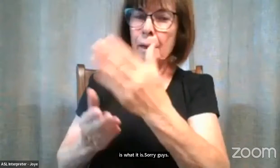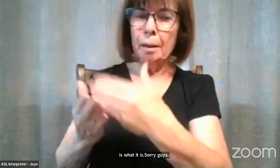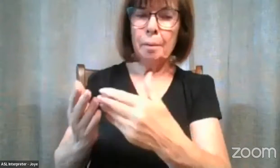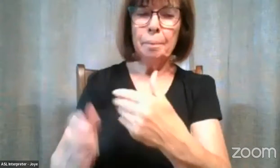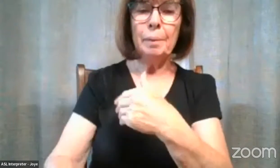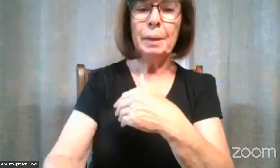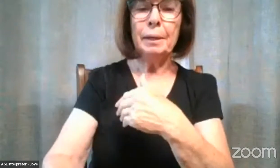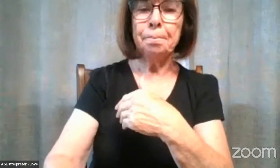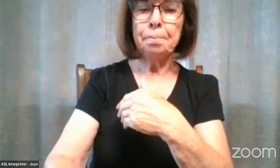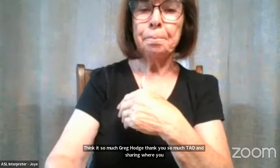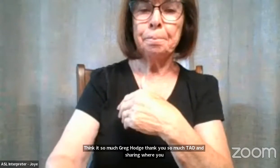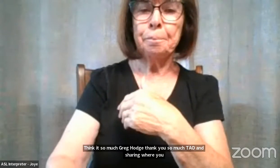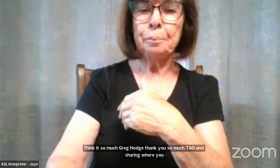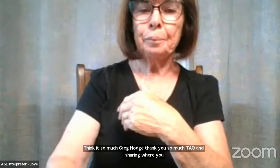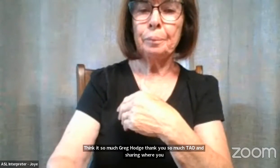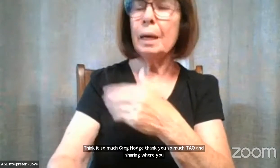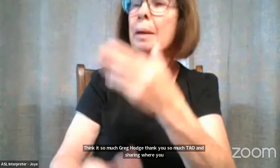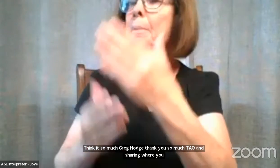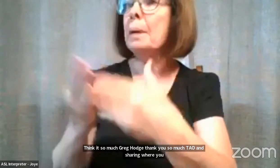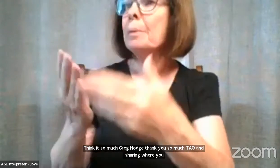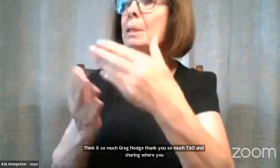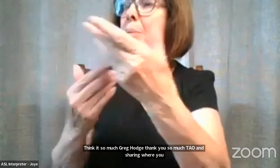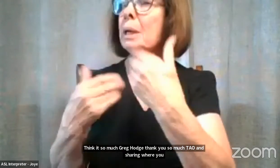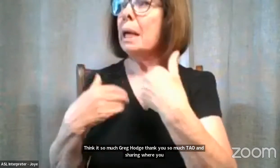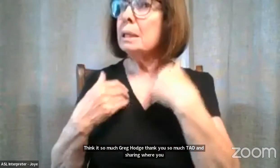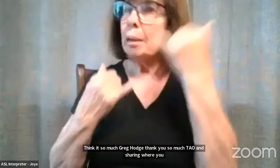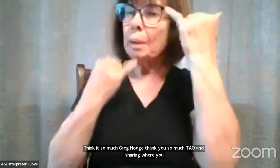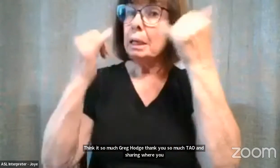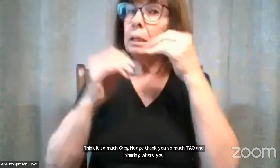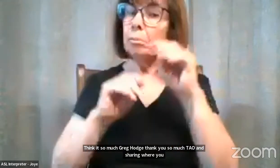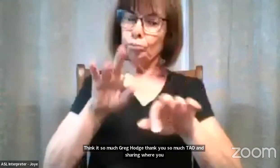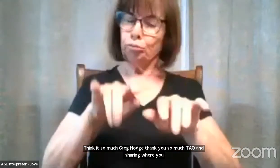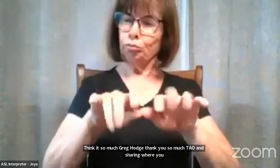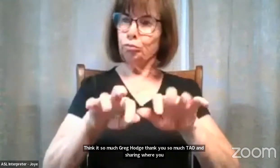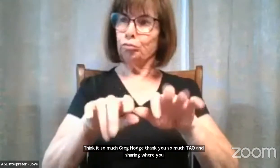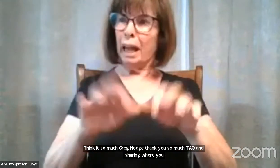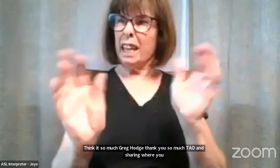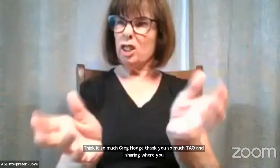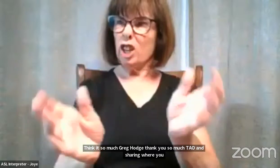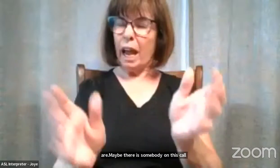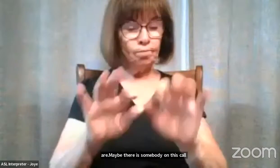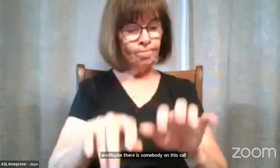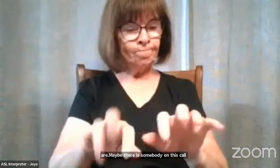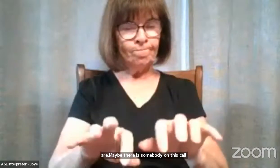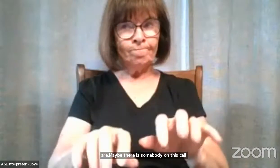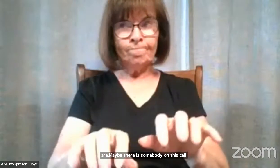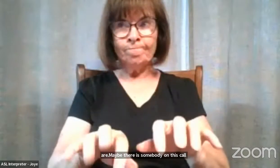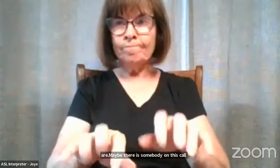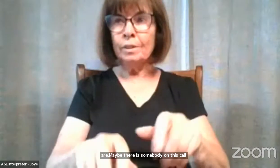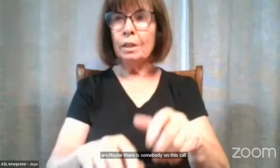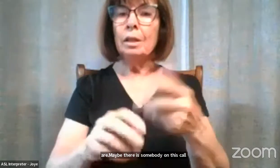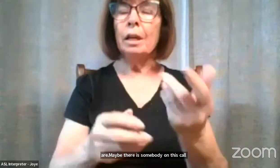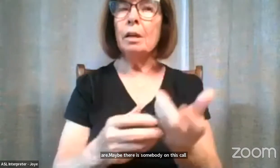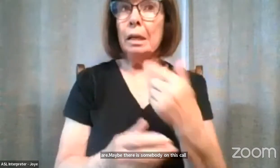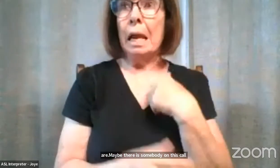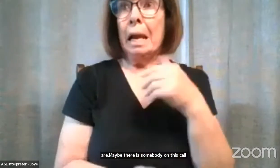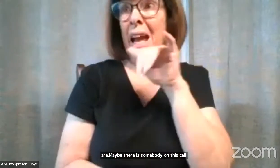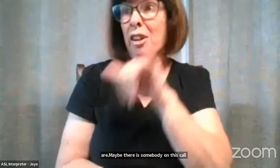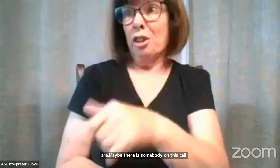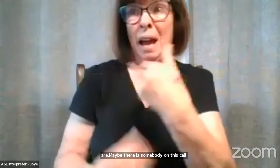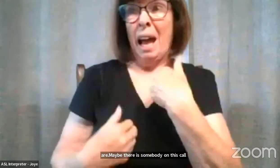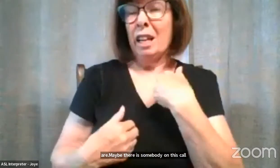If you have some ideas in the chat, in terms of a space for the community that's had this building sort of sold out from under